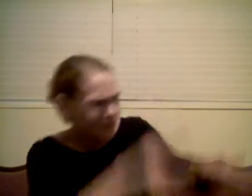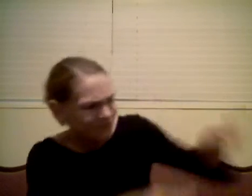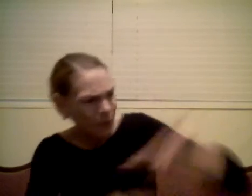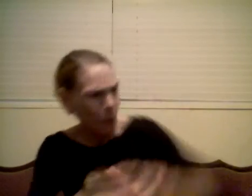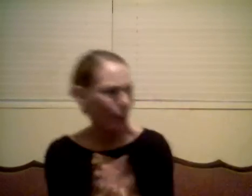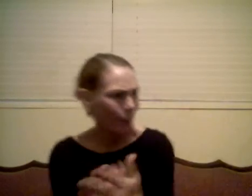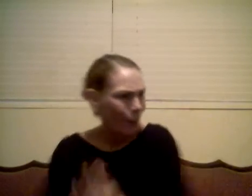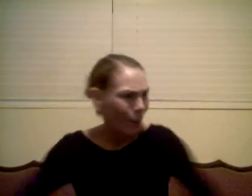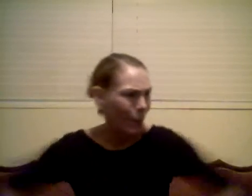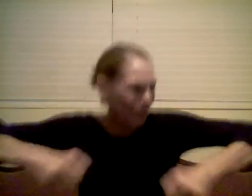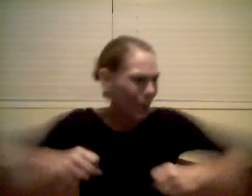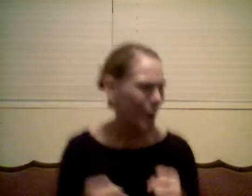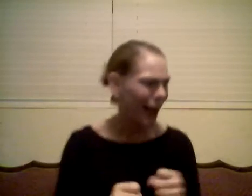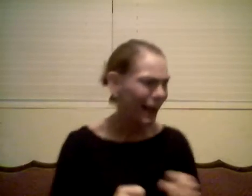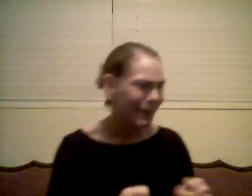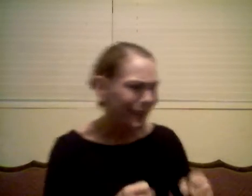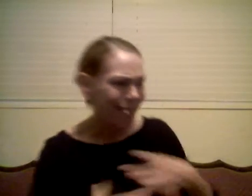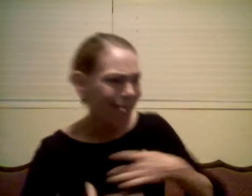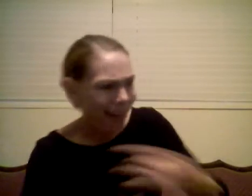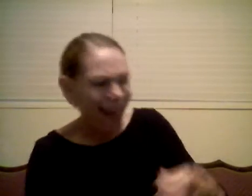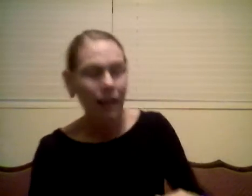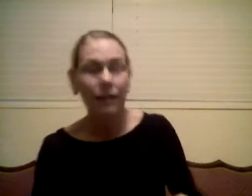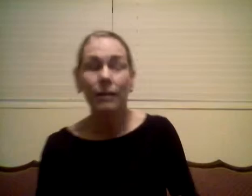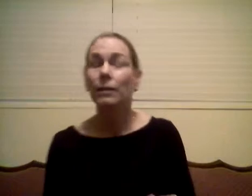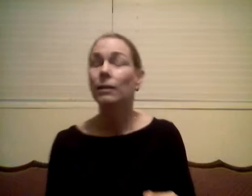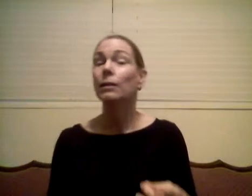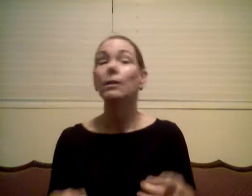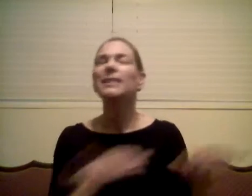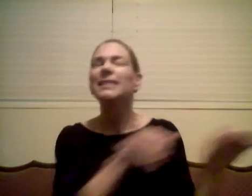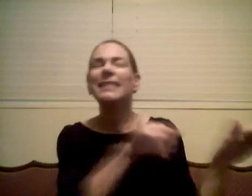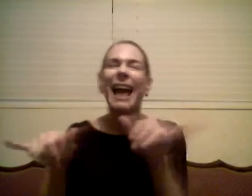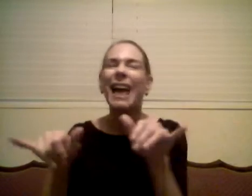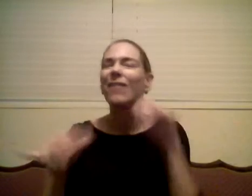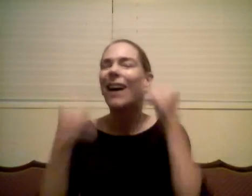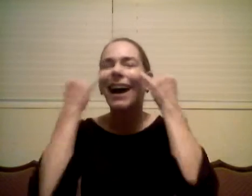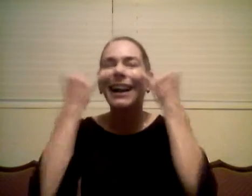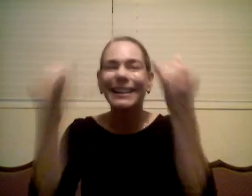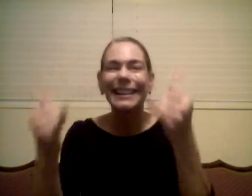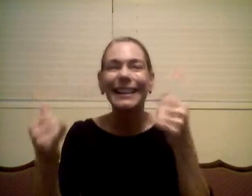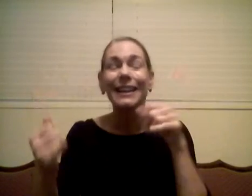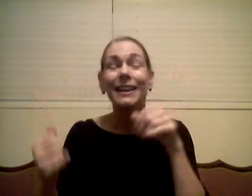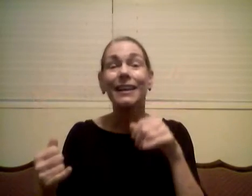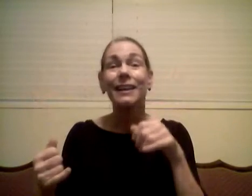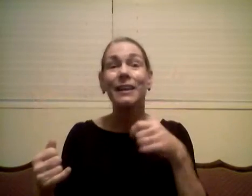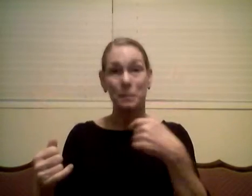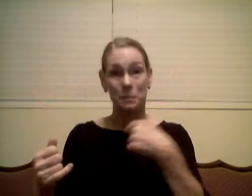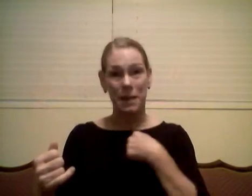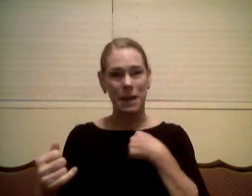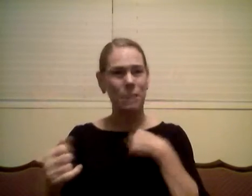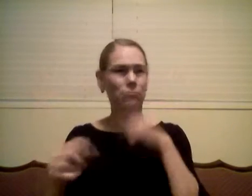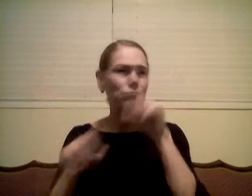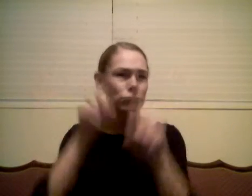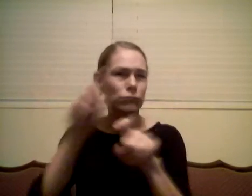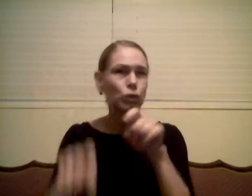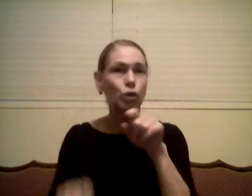those are buying signs. So when I'm talking to you and you're leaning forward, you're showing me some excitement, you're telling me